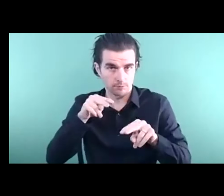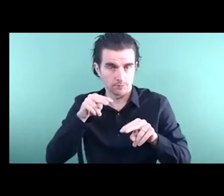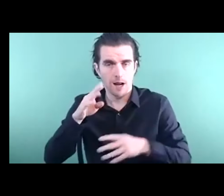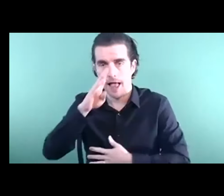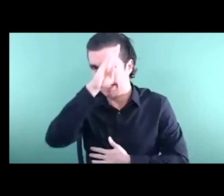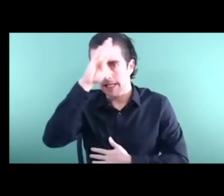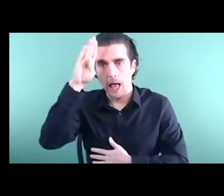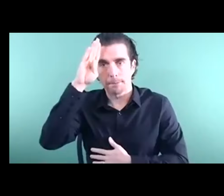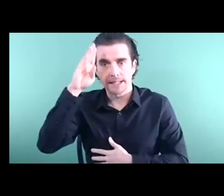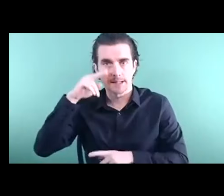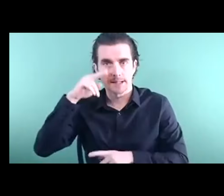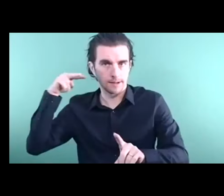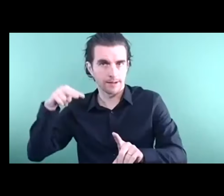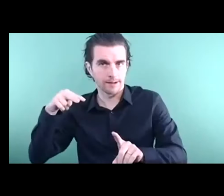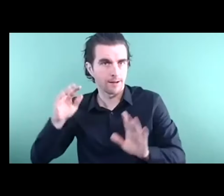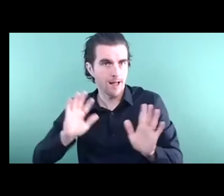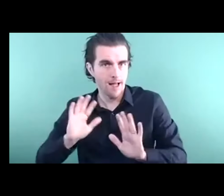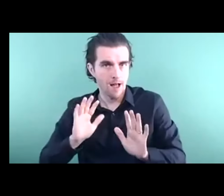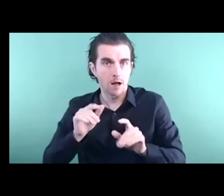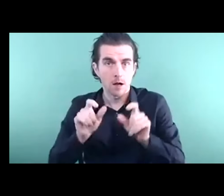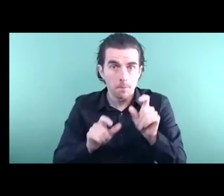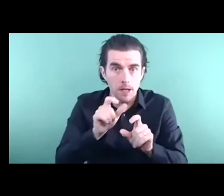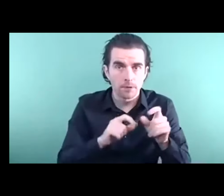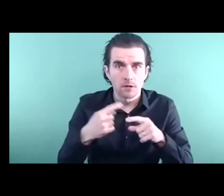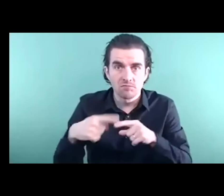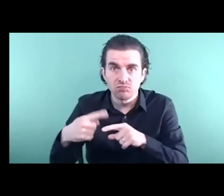experience, perhaps about the ways in which they